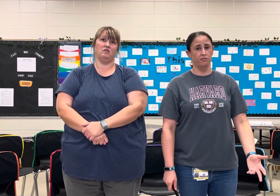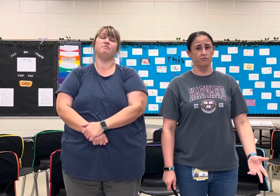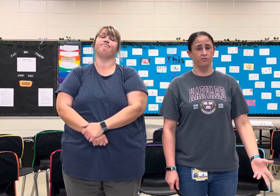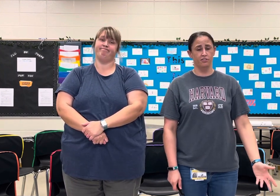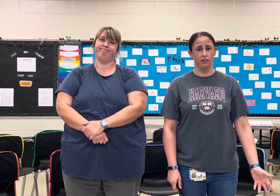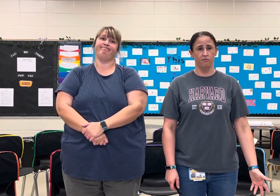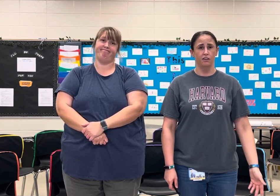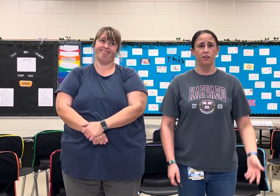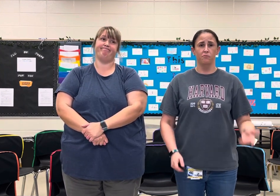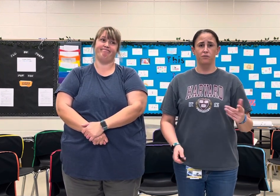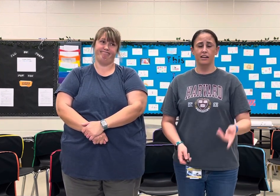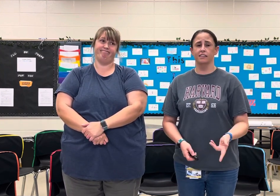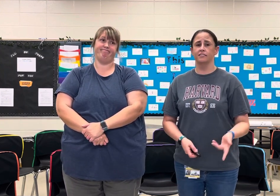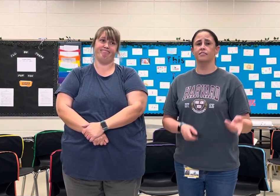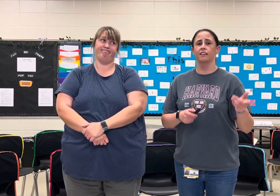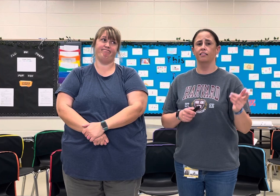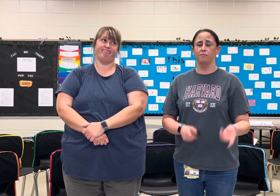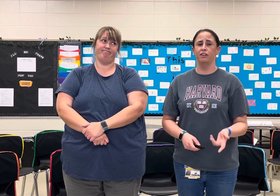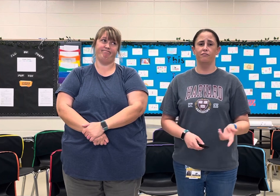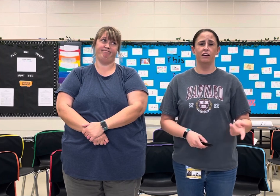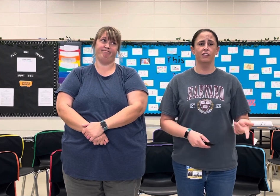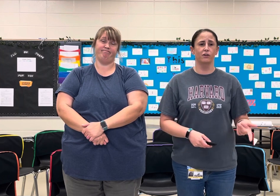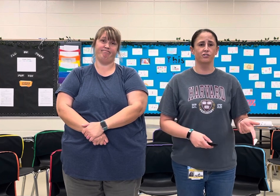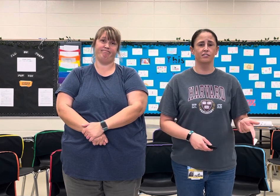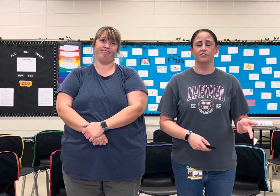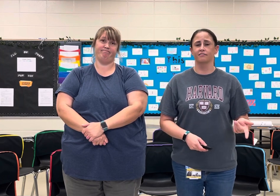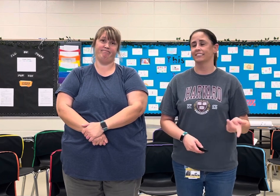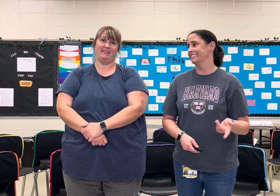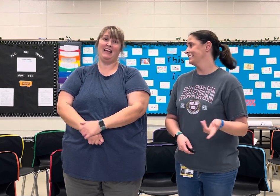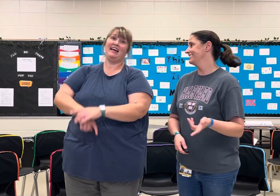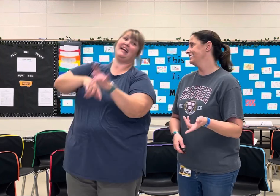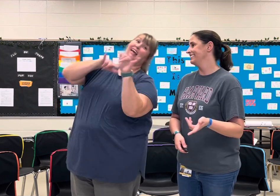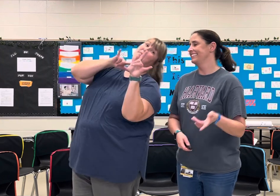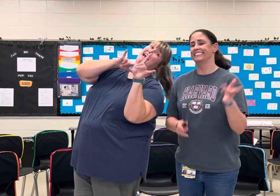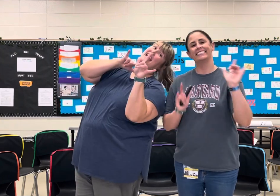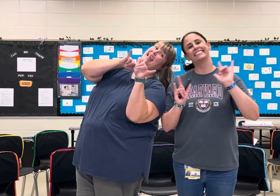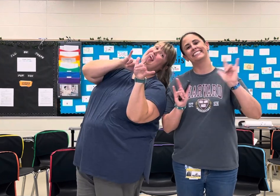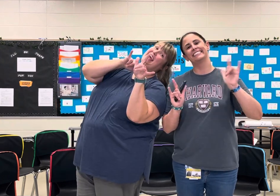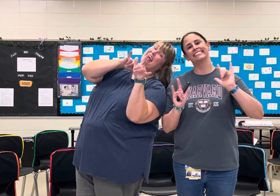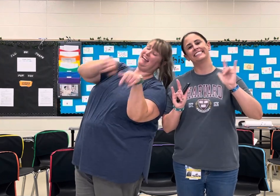So practice. Let me know if you have any questions. okay, bye!